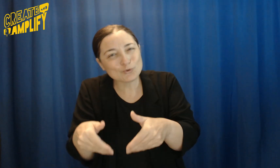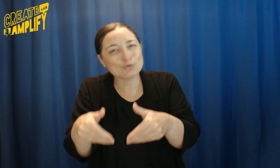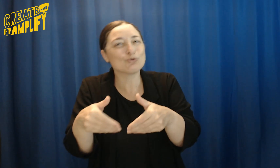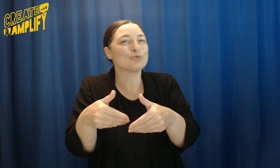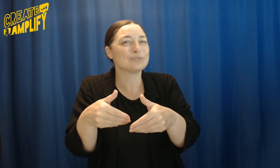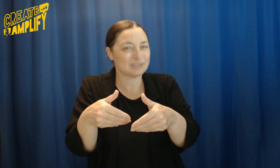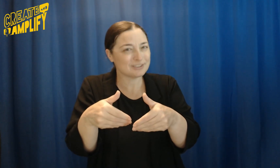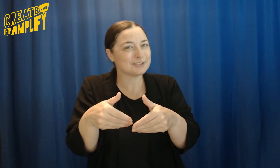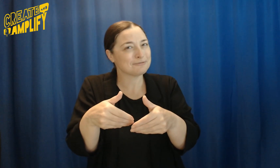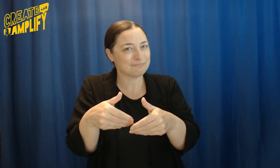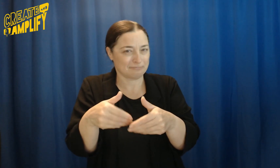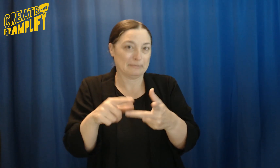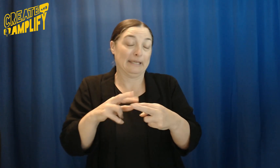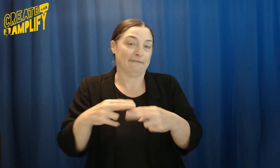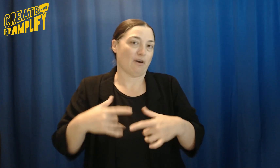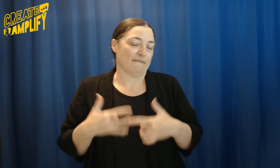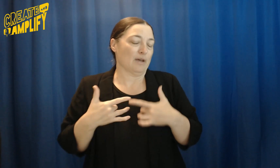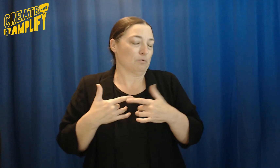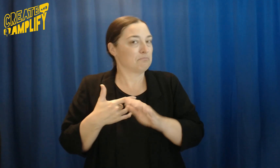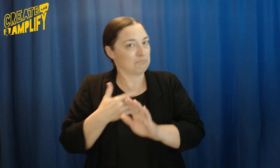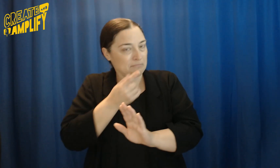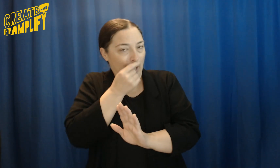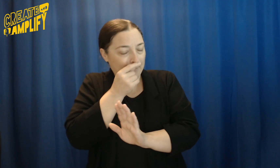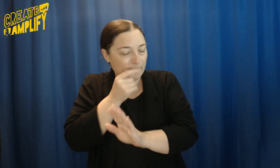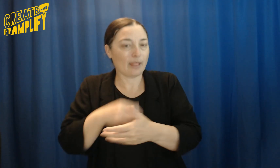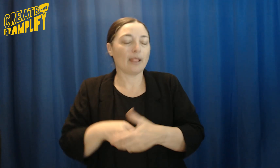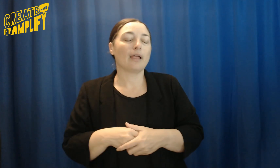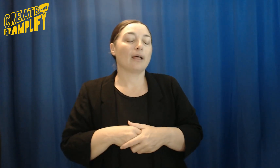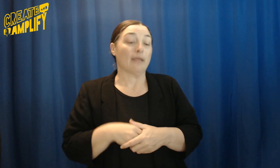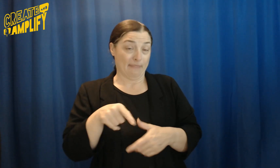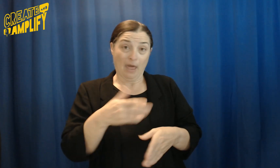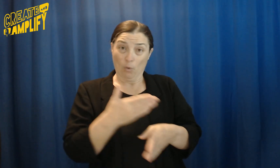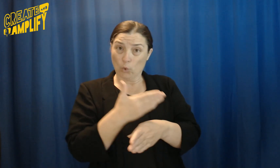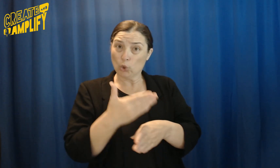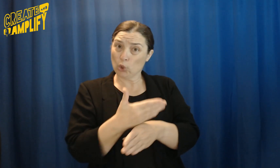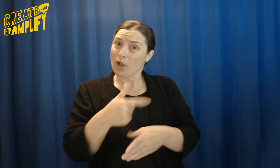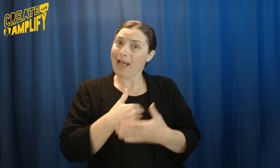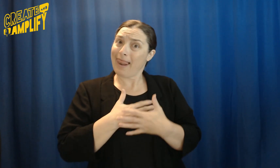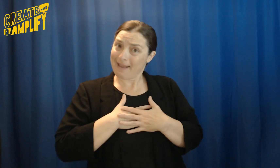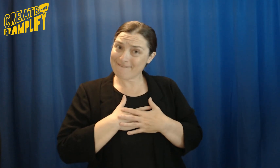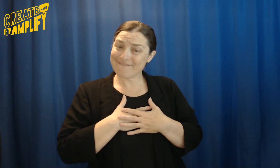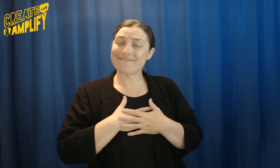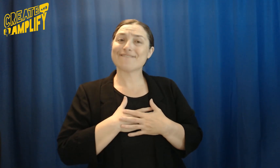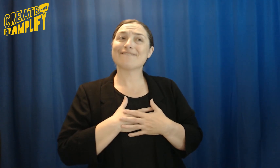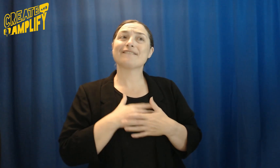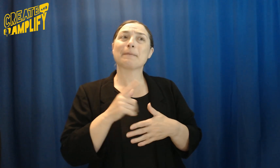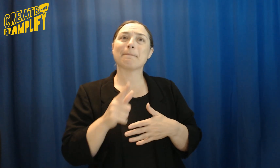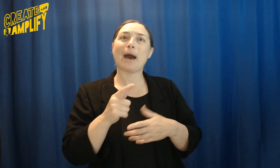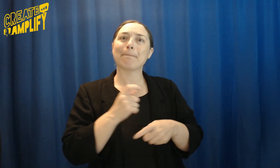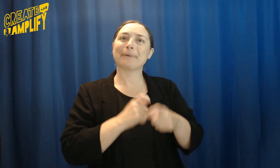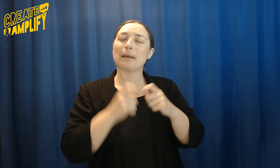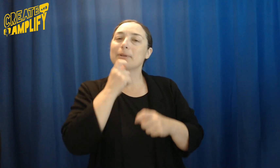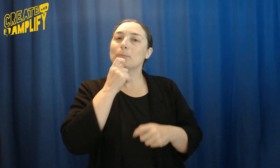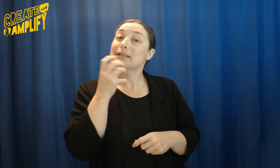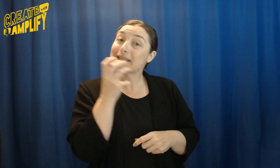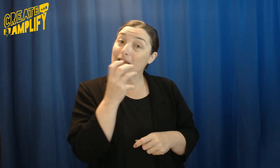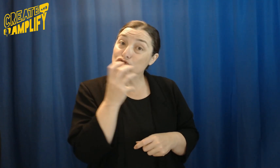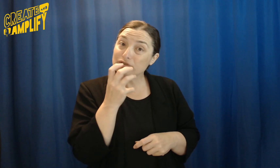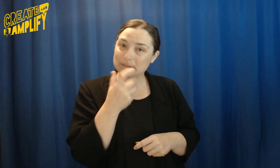felt up to the task. I loved that work, and then it became dangerous because you can probably hear my lungs are